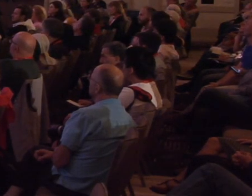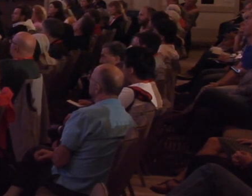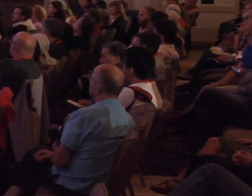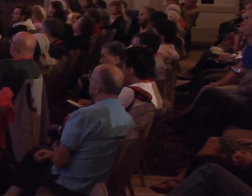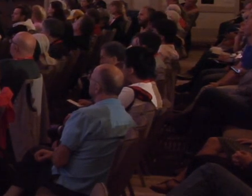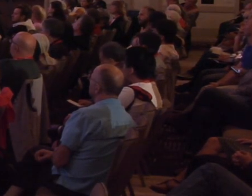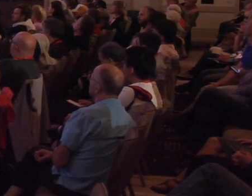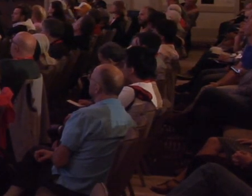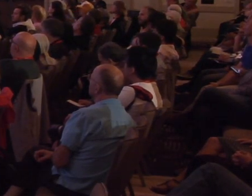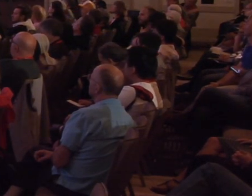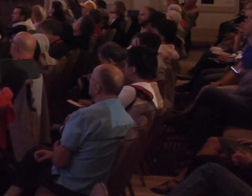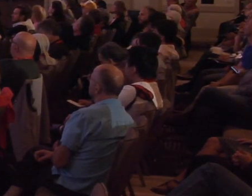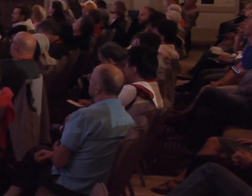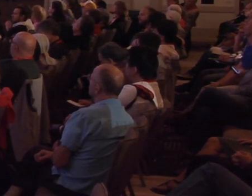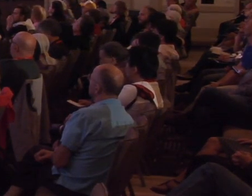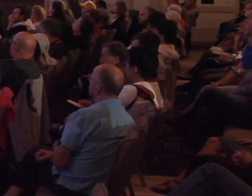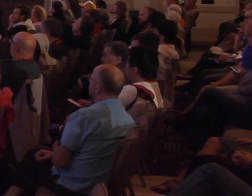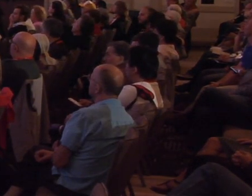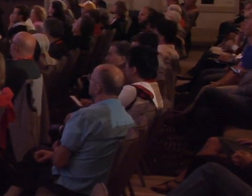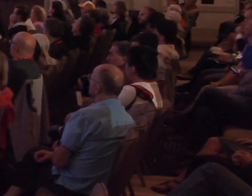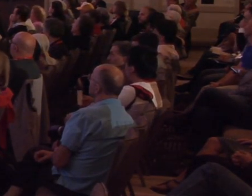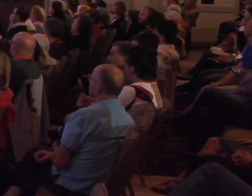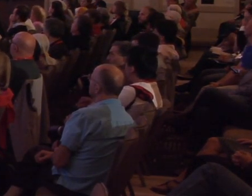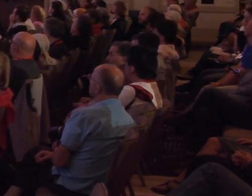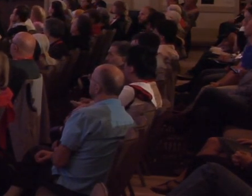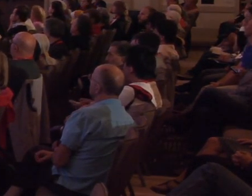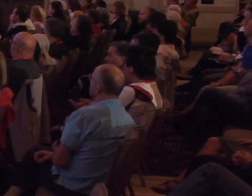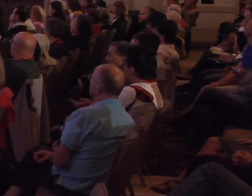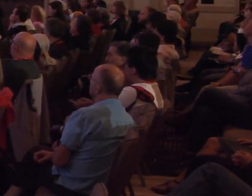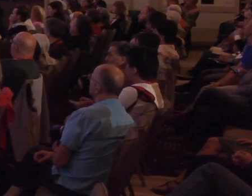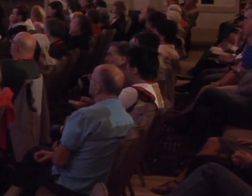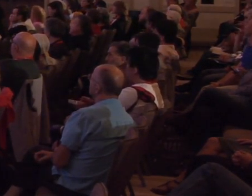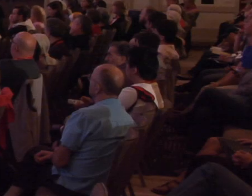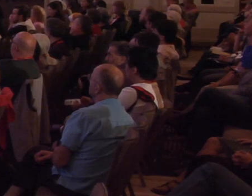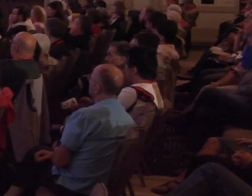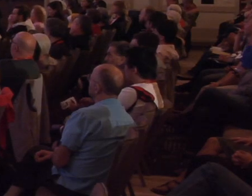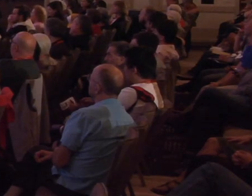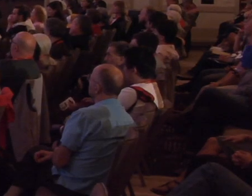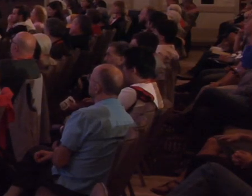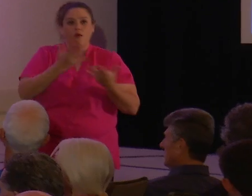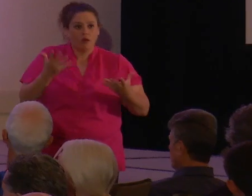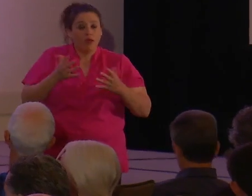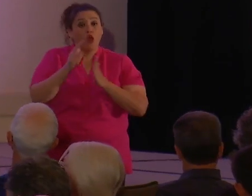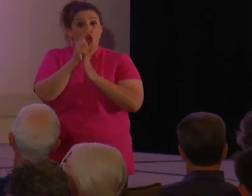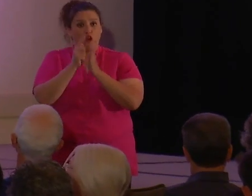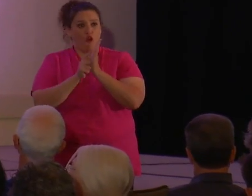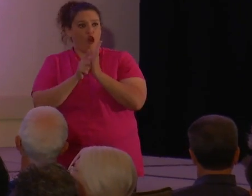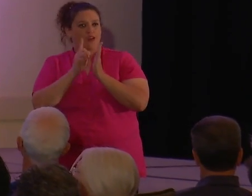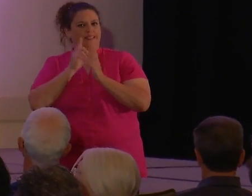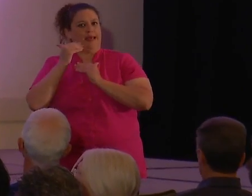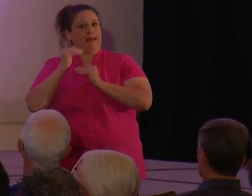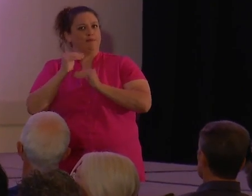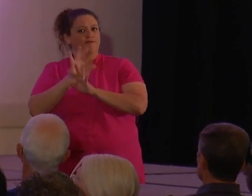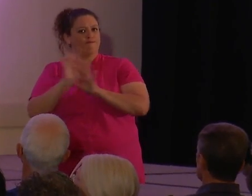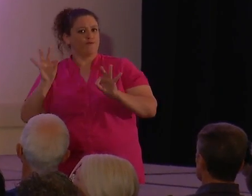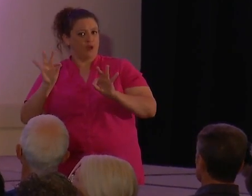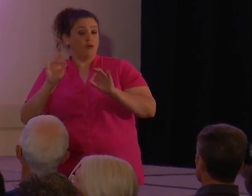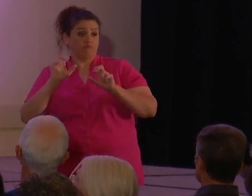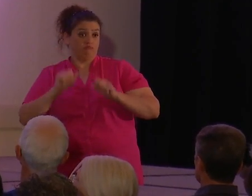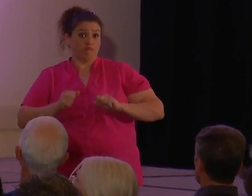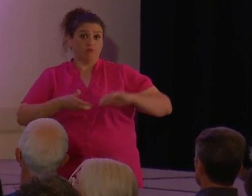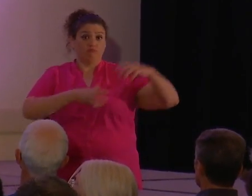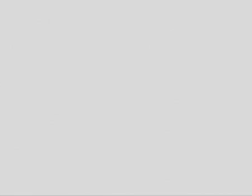Unless we're stopped, so let's talk about what could stop us. Laws which curtail freedom could stop us,